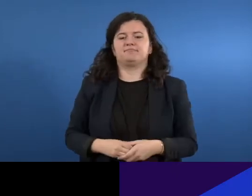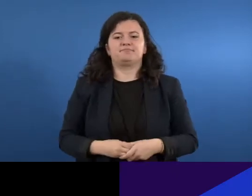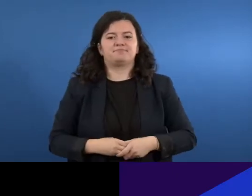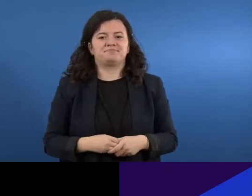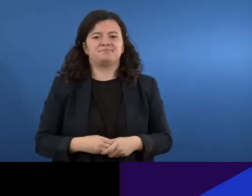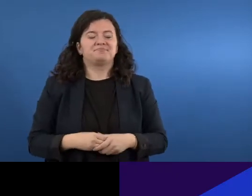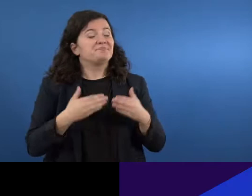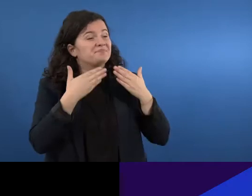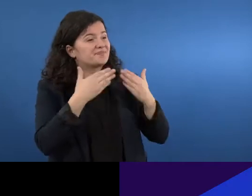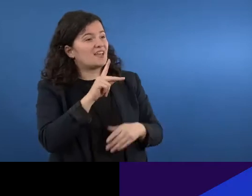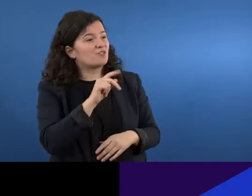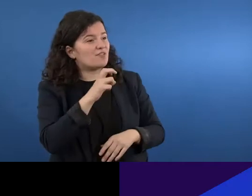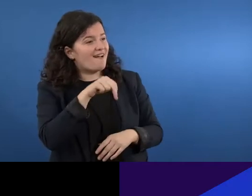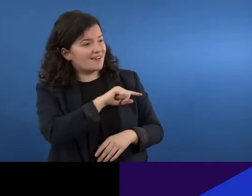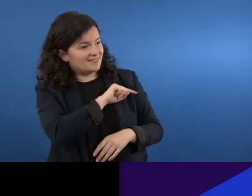Hello,